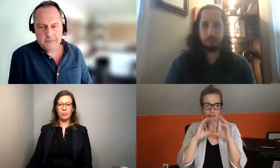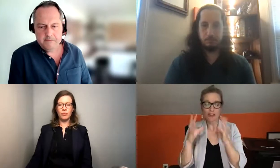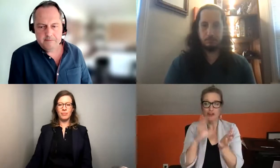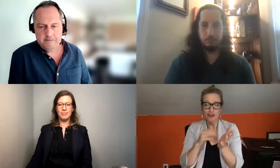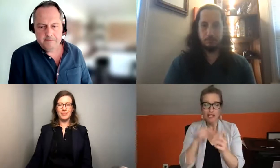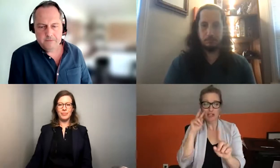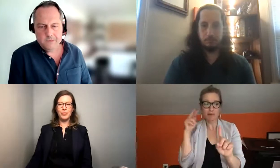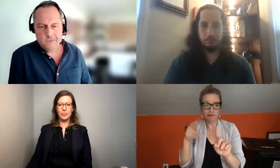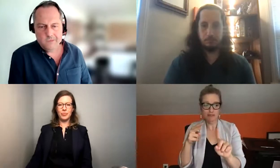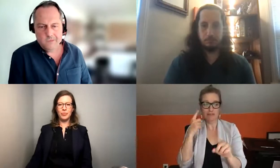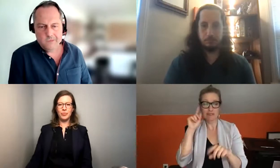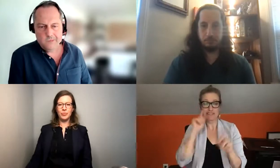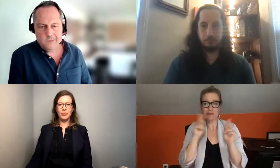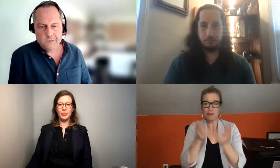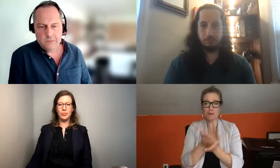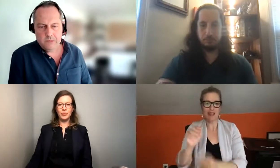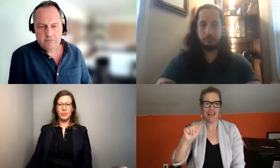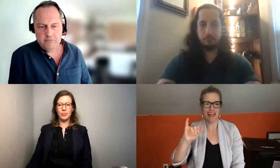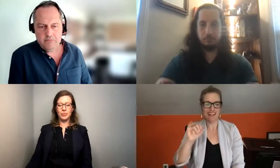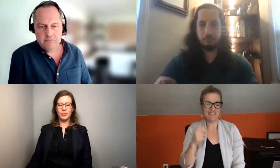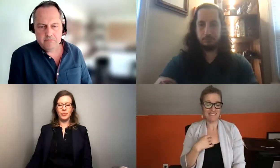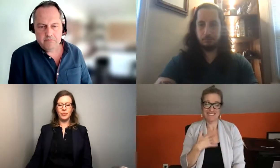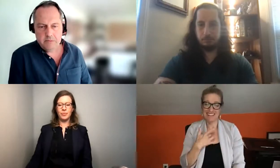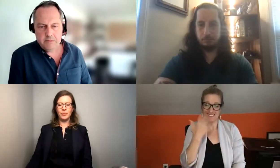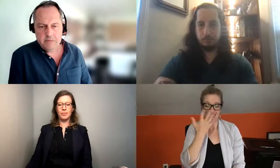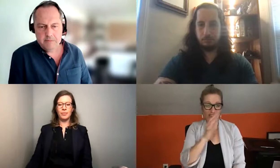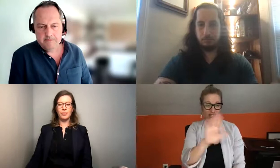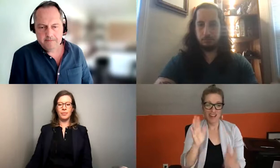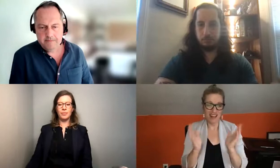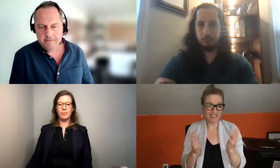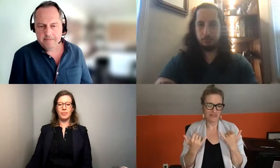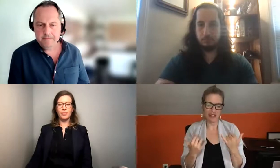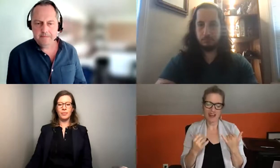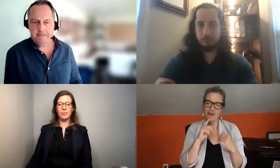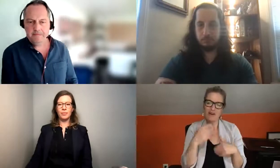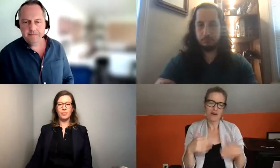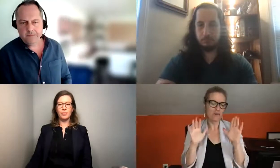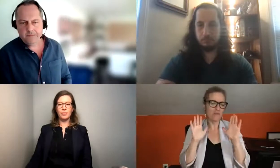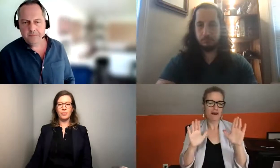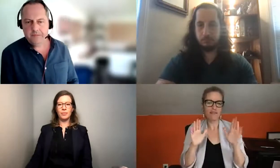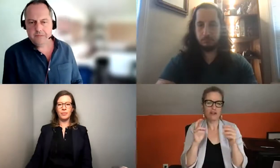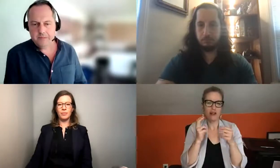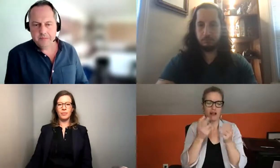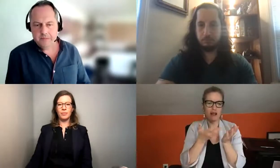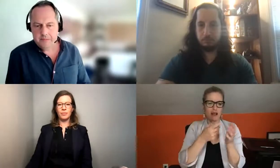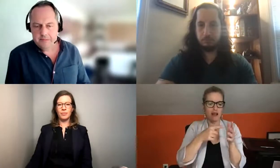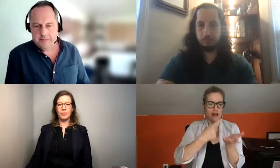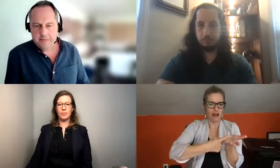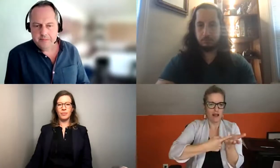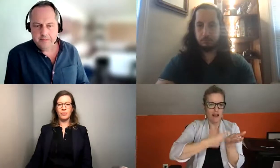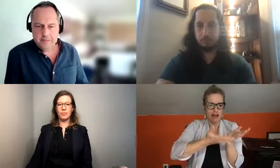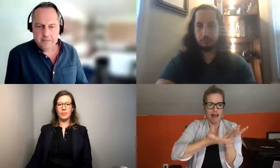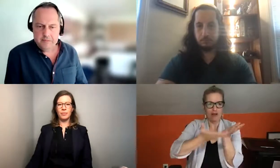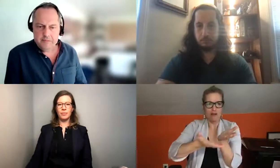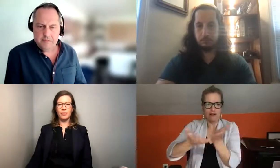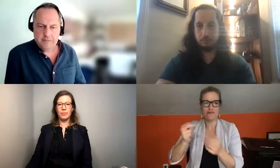last name, to talk about visual communication and perspectives for deaf people's rights as it relates to AI. So I'm really looking forward to the